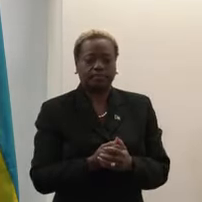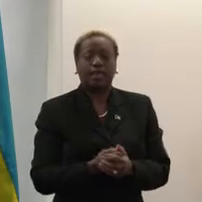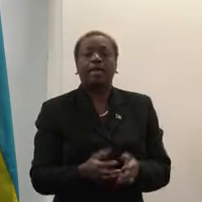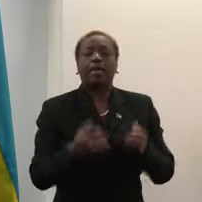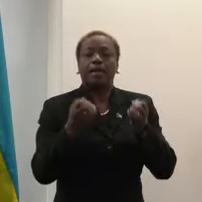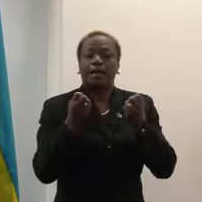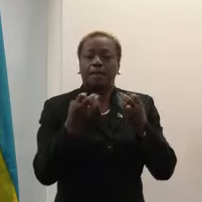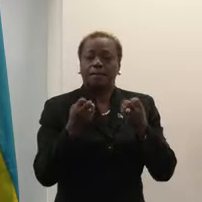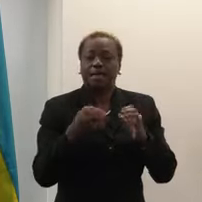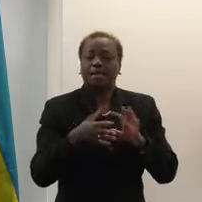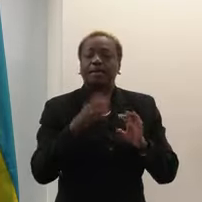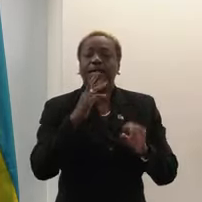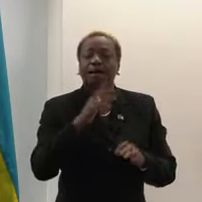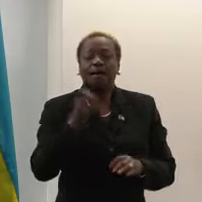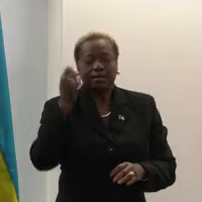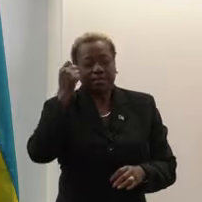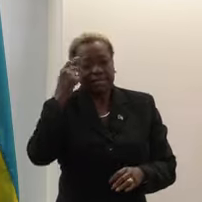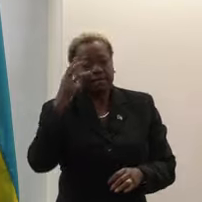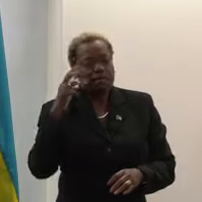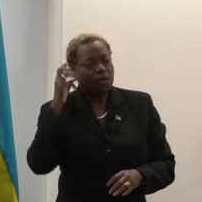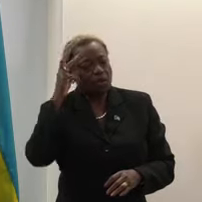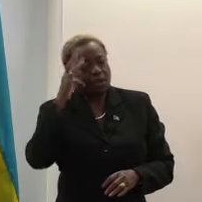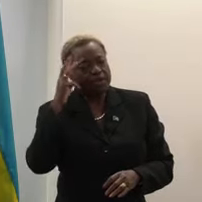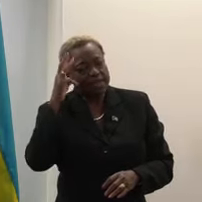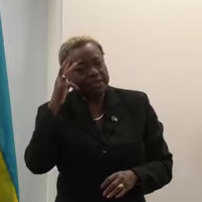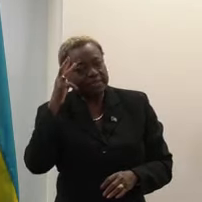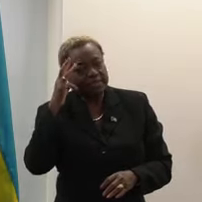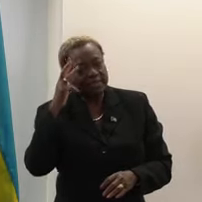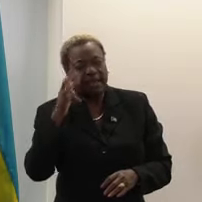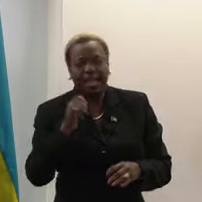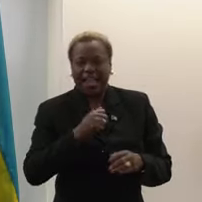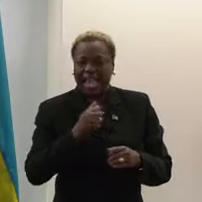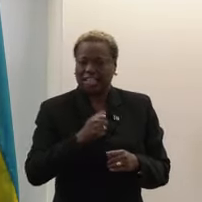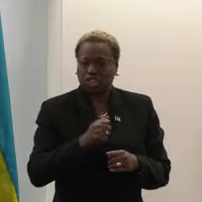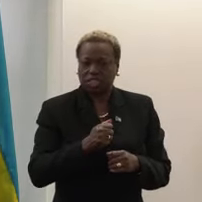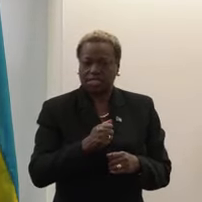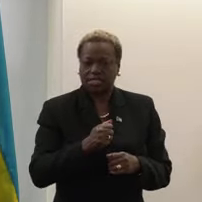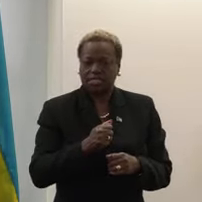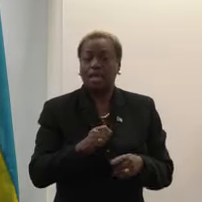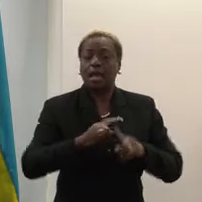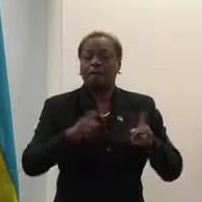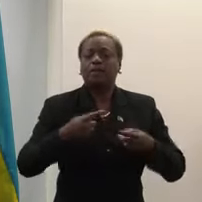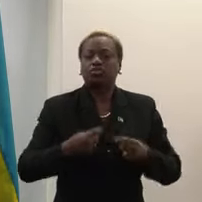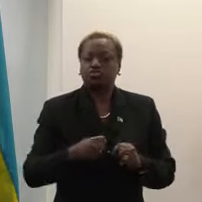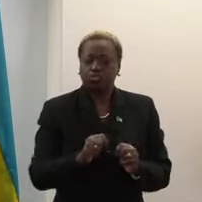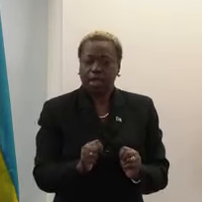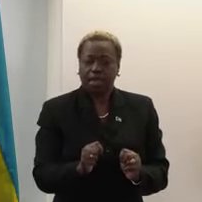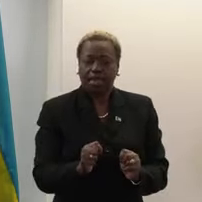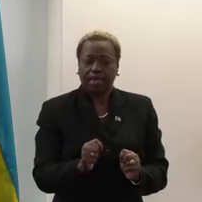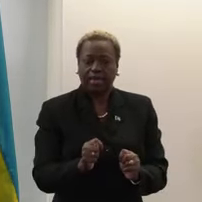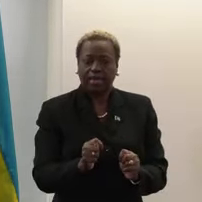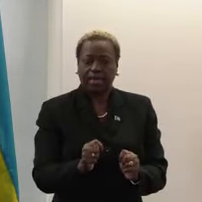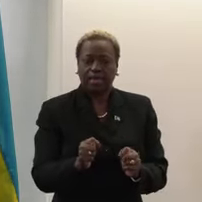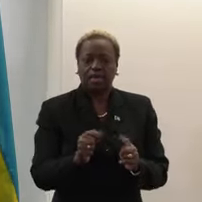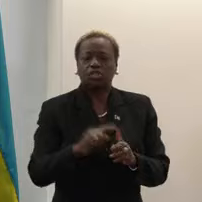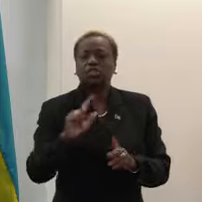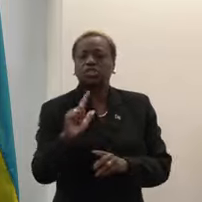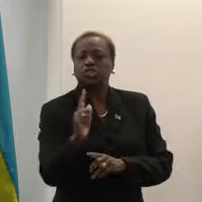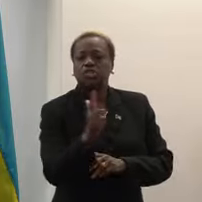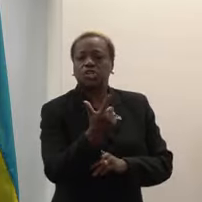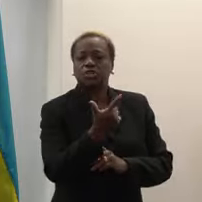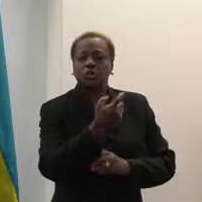Many are understandably worried and anxious, but try to turn